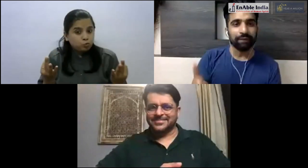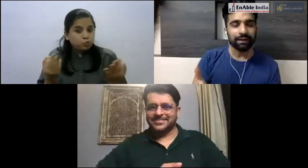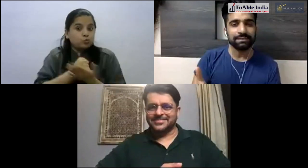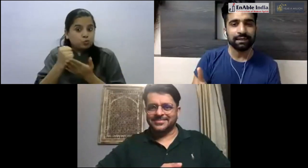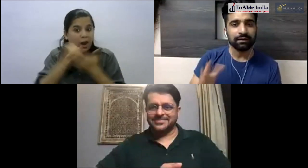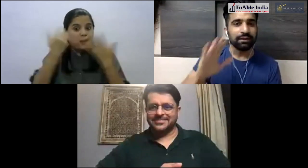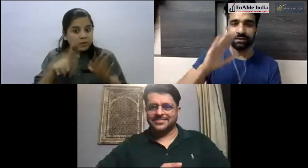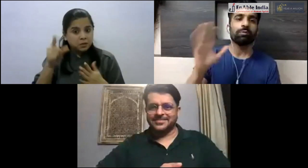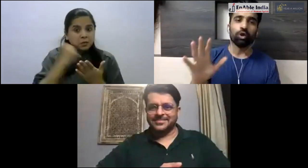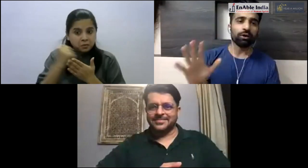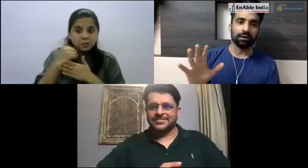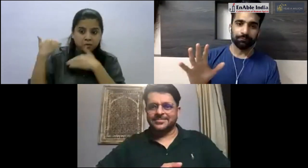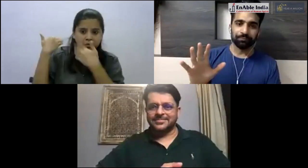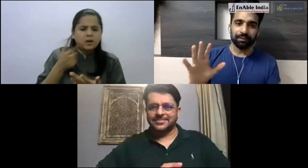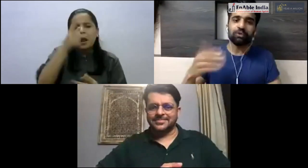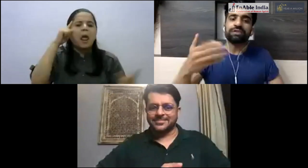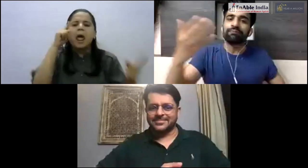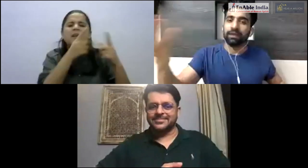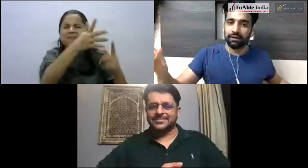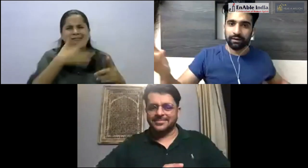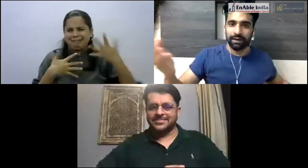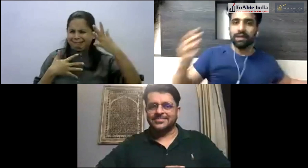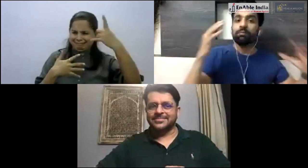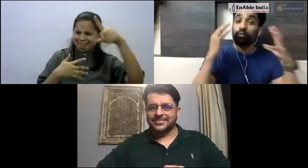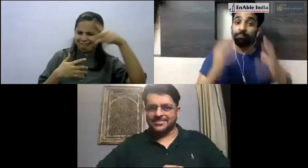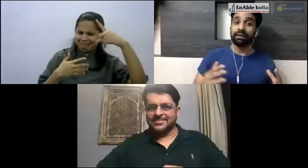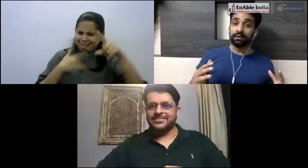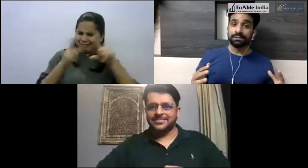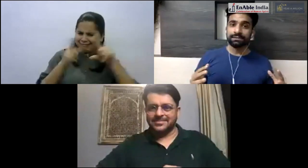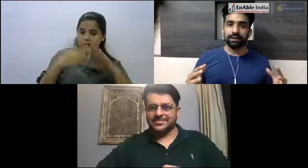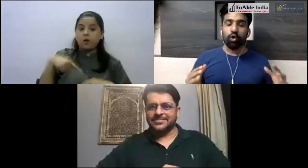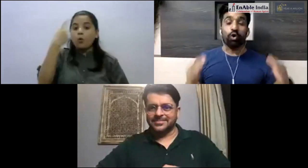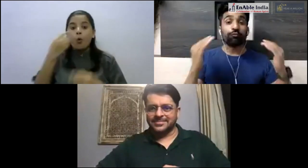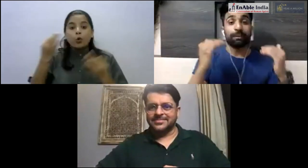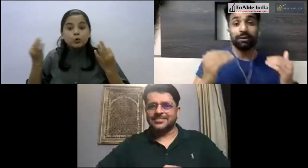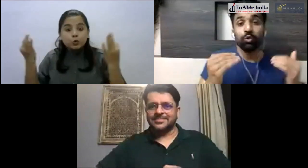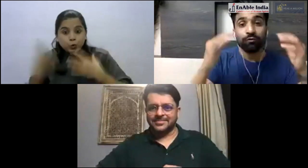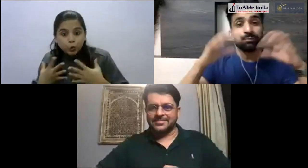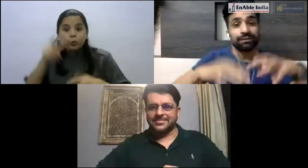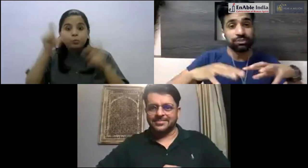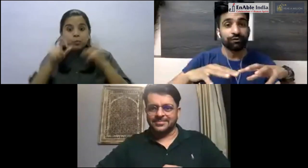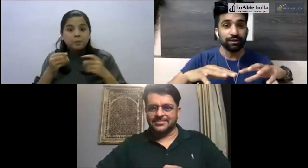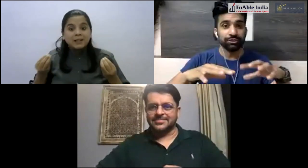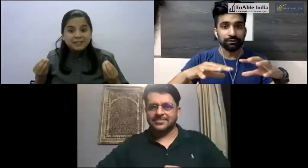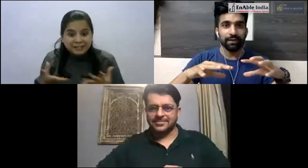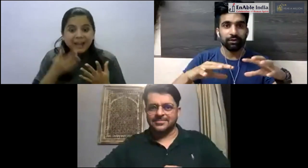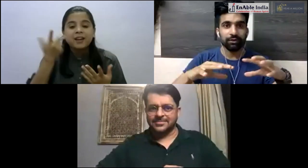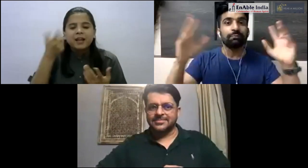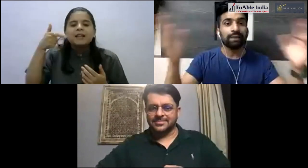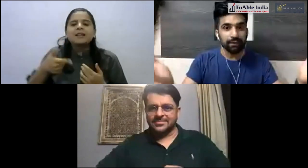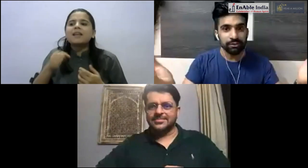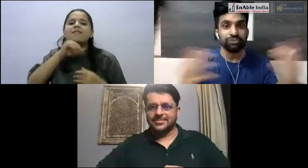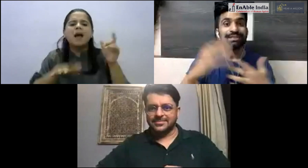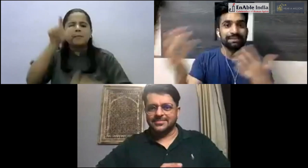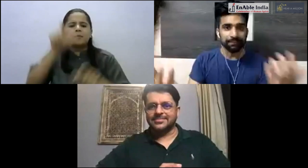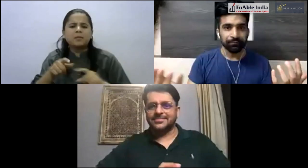been practicing it, they will not agree because they have done it, right? But for beginners or people who are from this generation, right, the